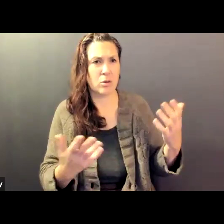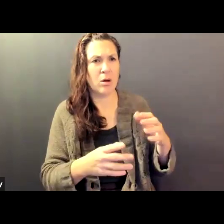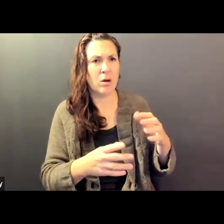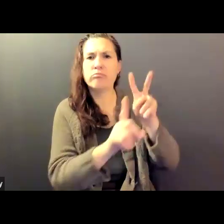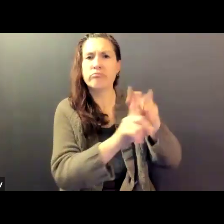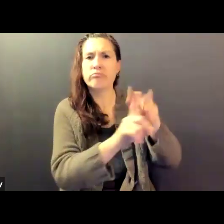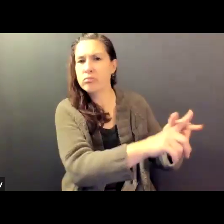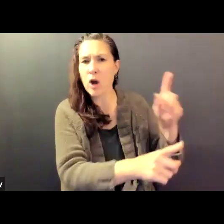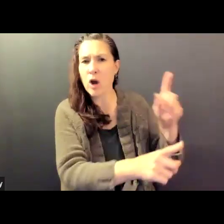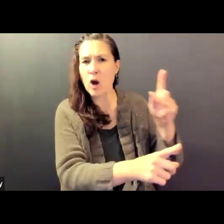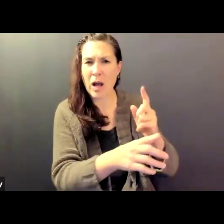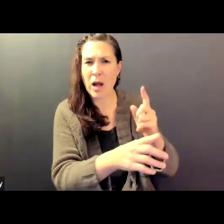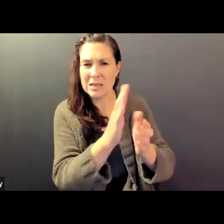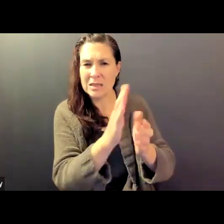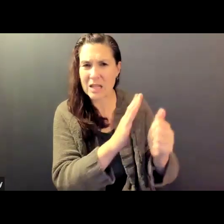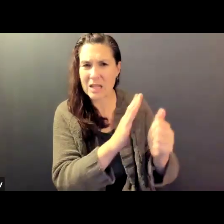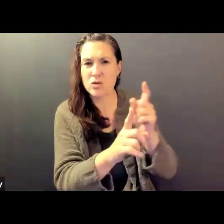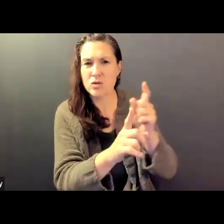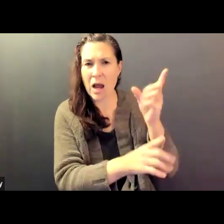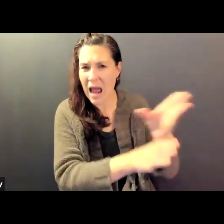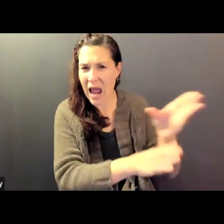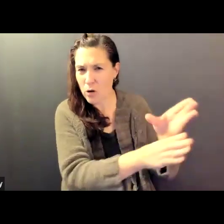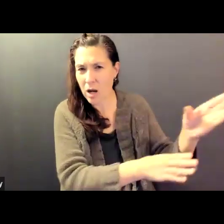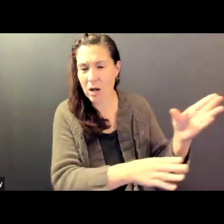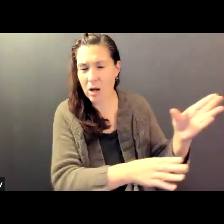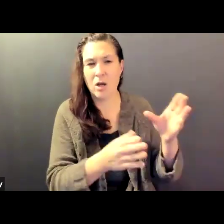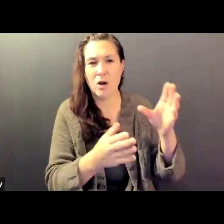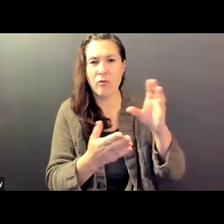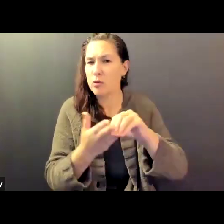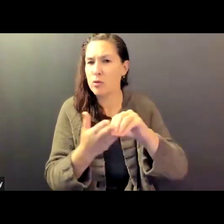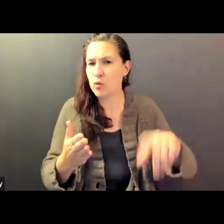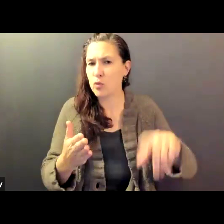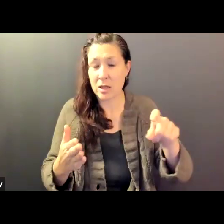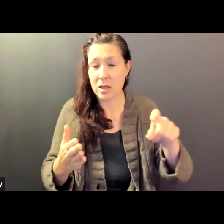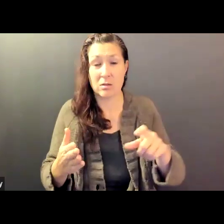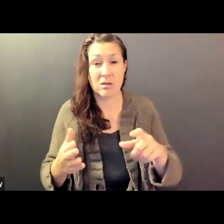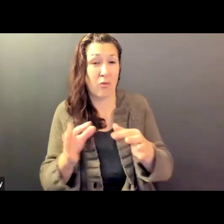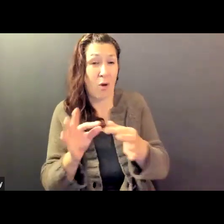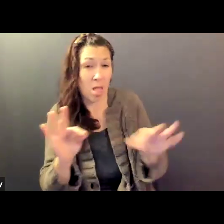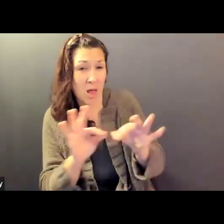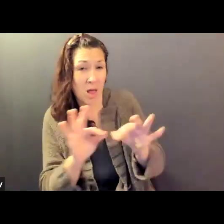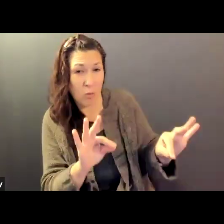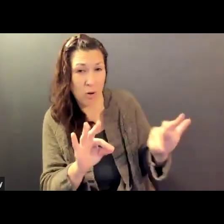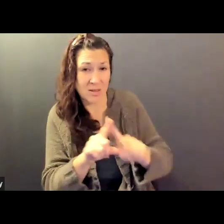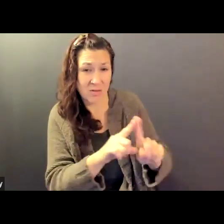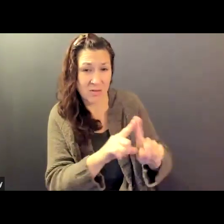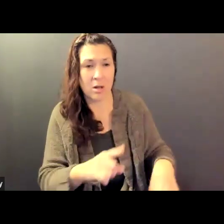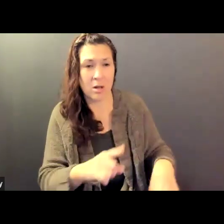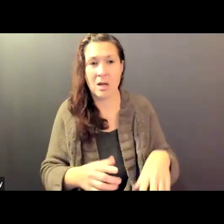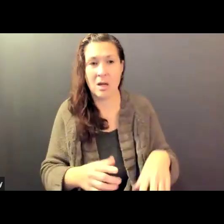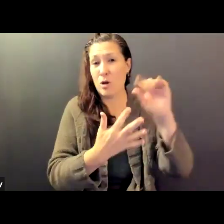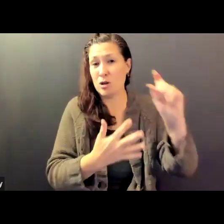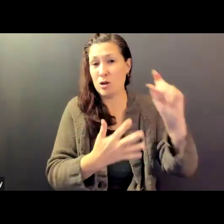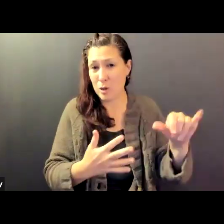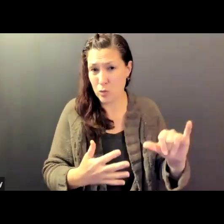And needs of the children that we are seeing, both linguistically as well as special needs, and then For and sure. how do